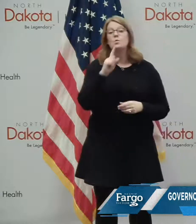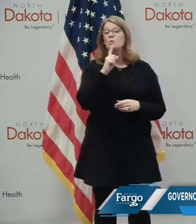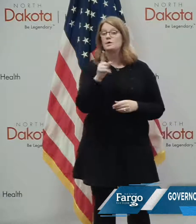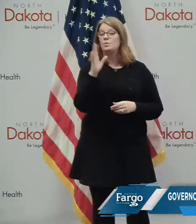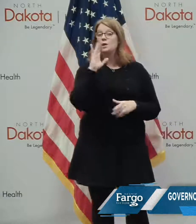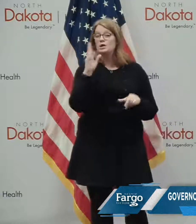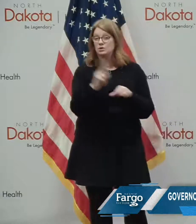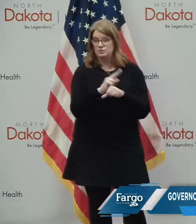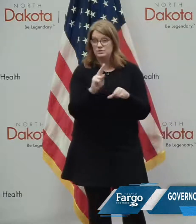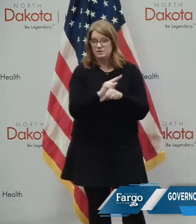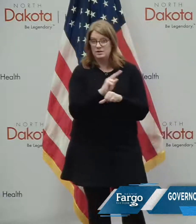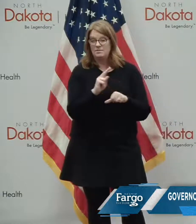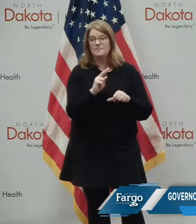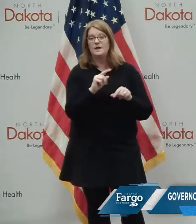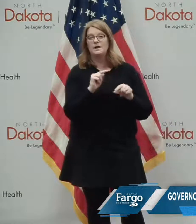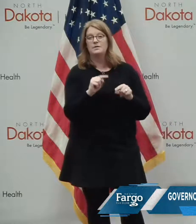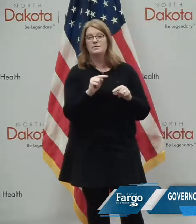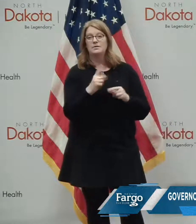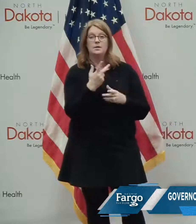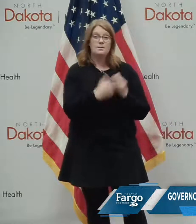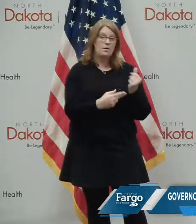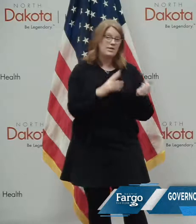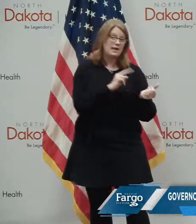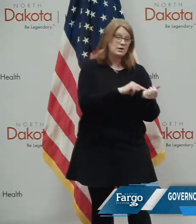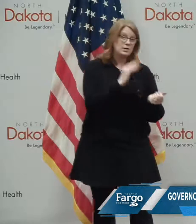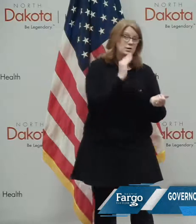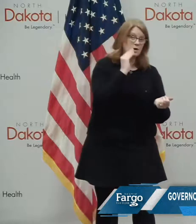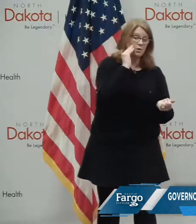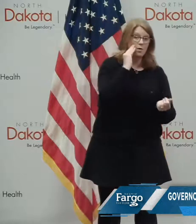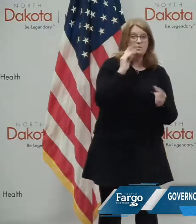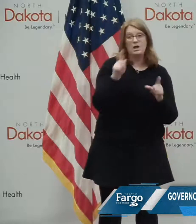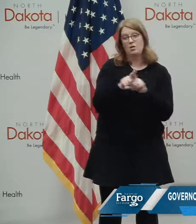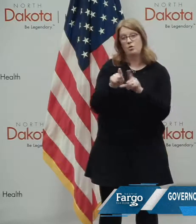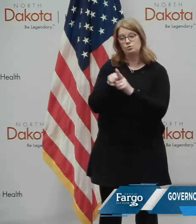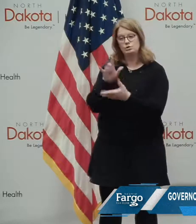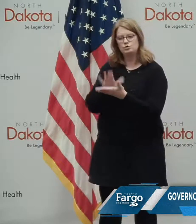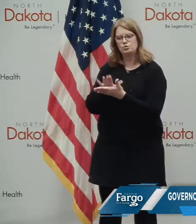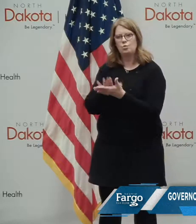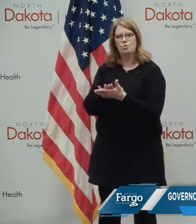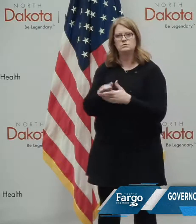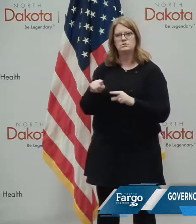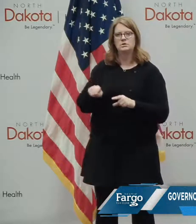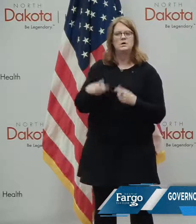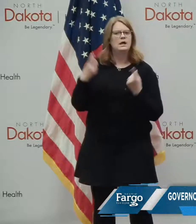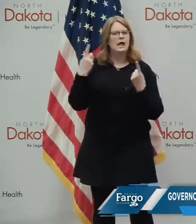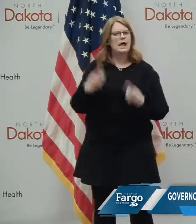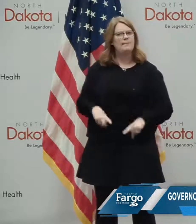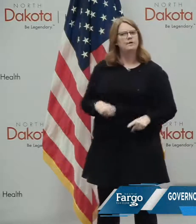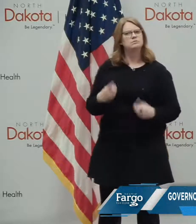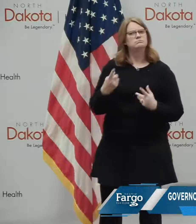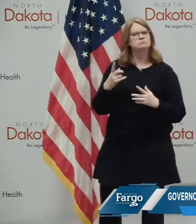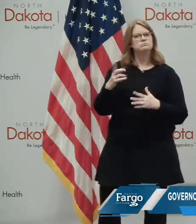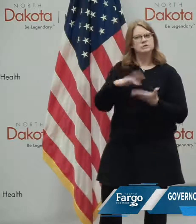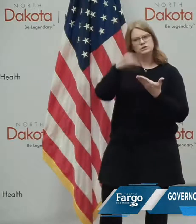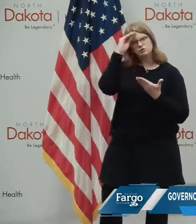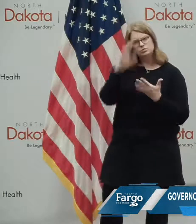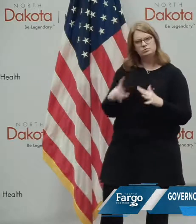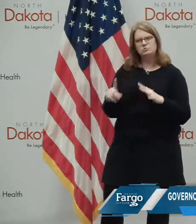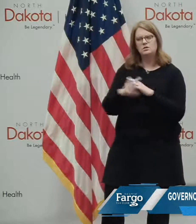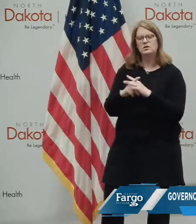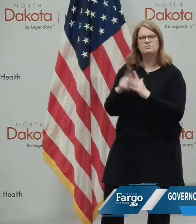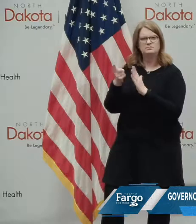for example, would be both in nursing homes and in school settings. For example, if a student presented in a school with